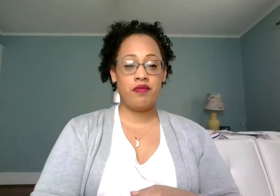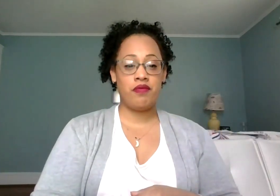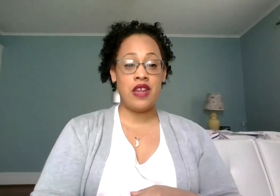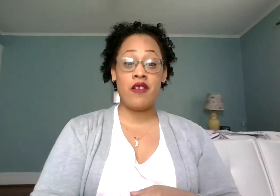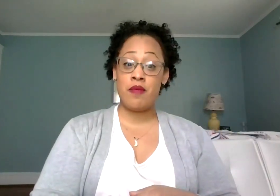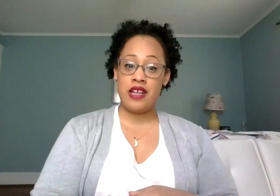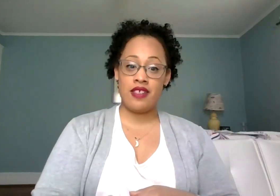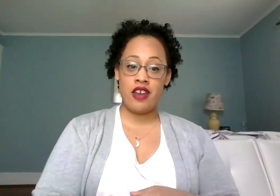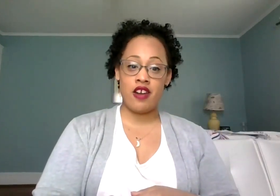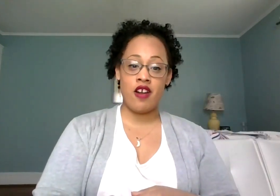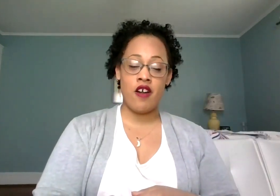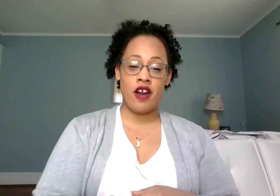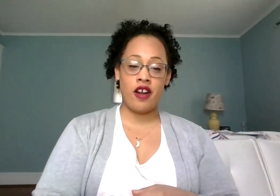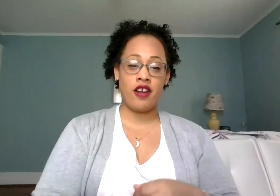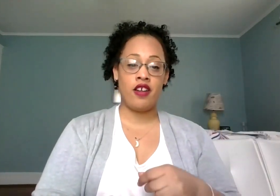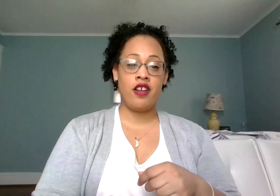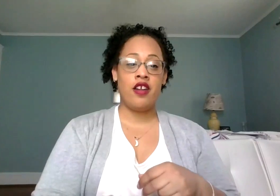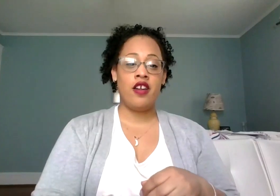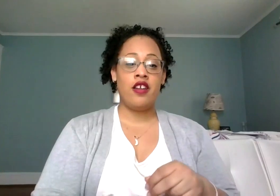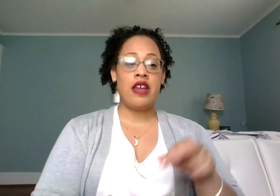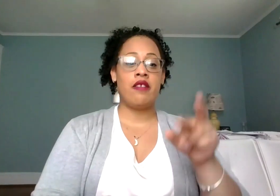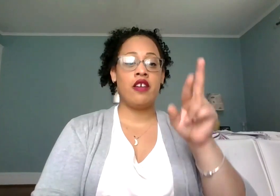Now we're going to make the letter R. Yeah, the